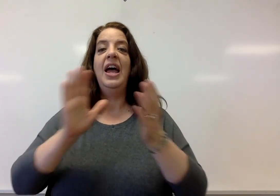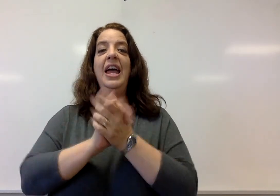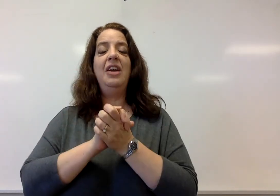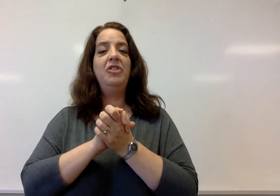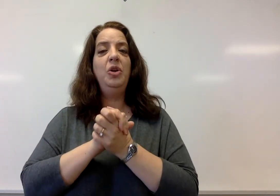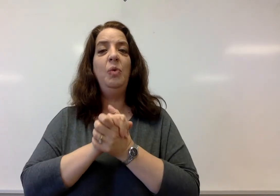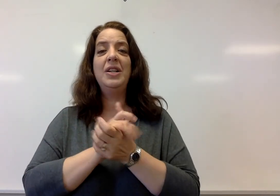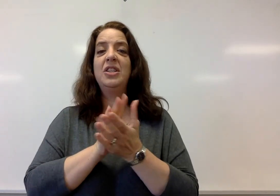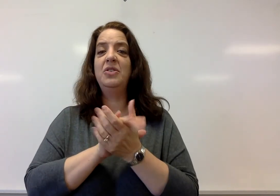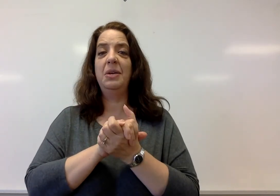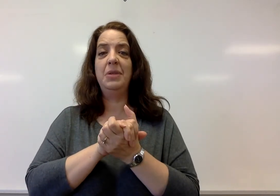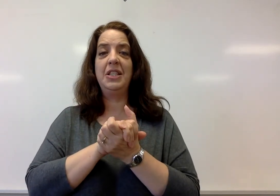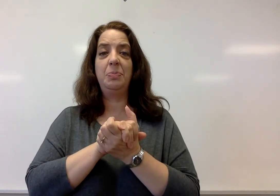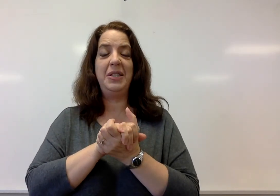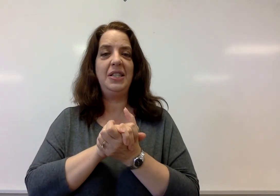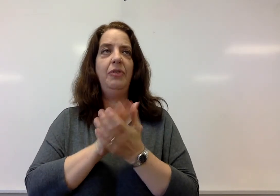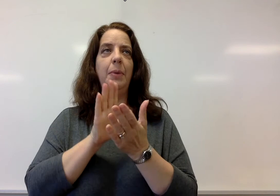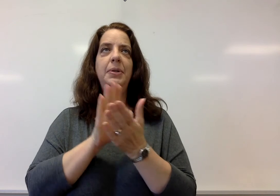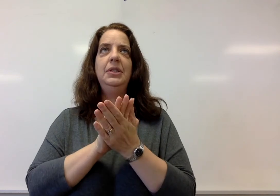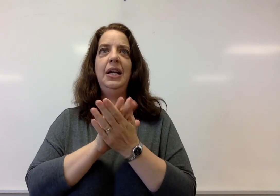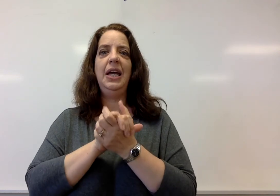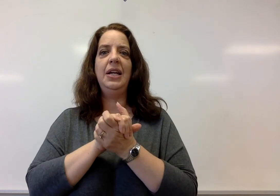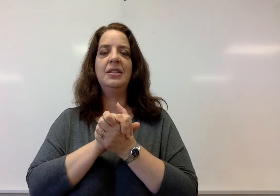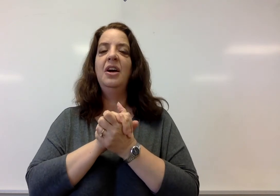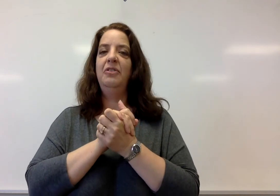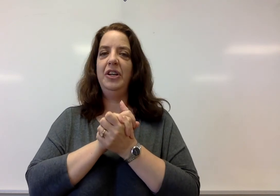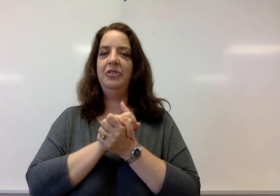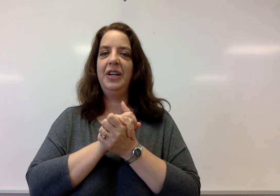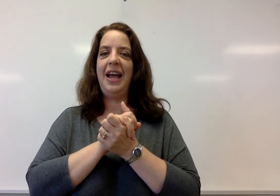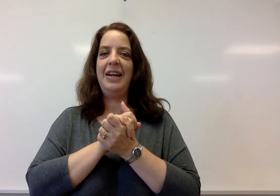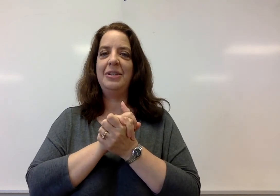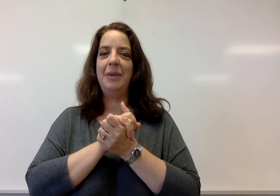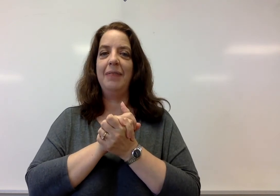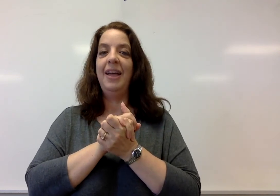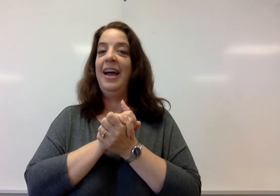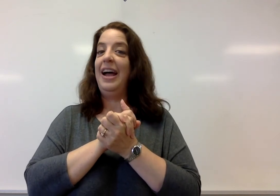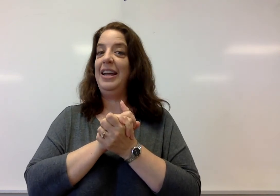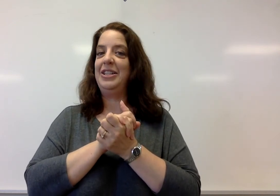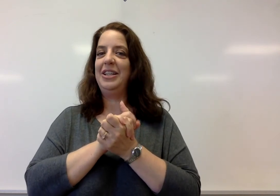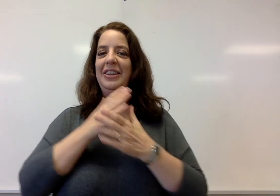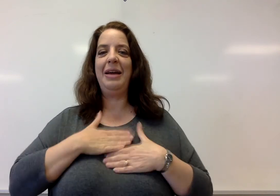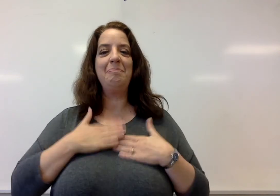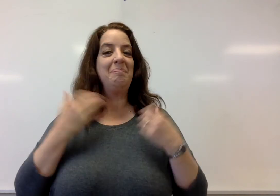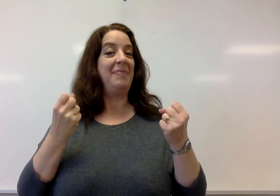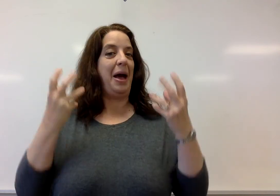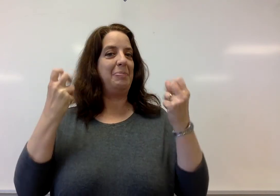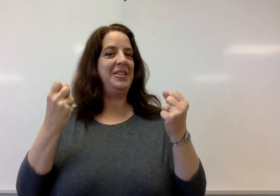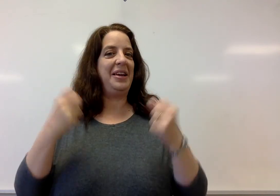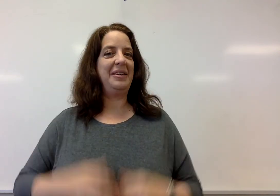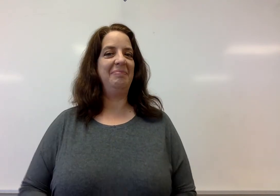If you want to know something specific, please feel free to ask me. And until then, happy signing.